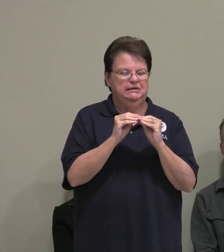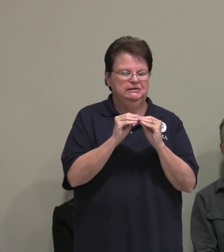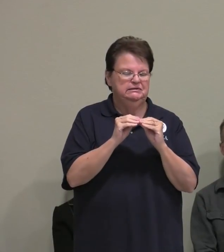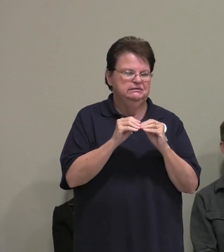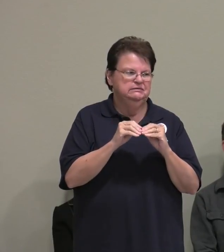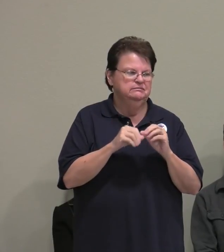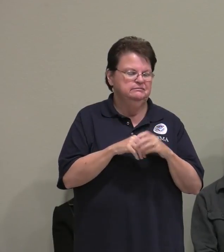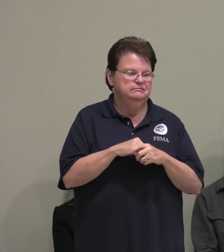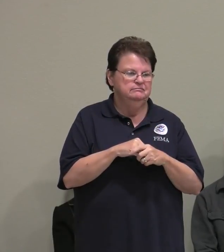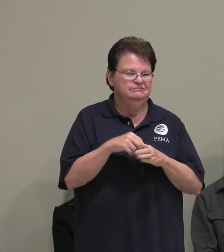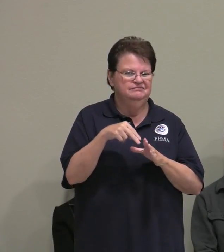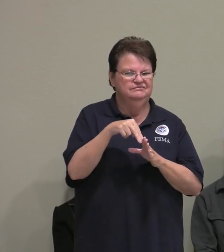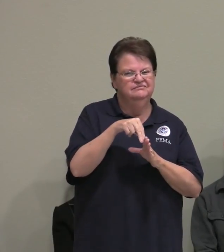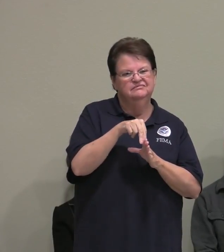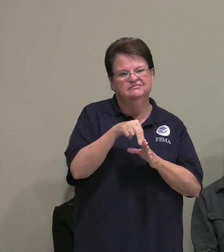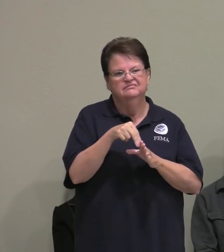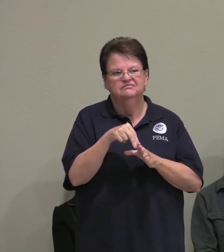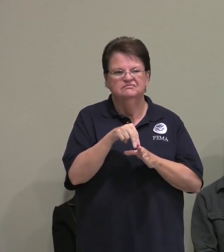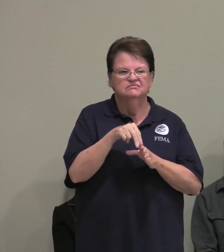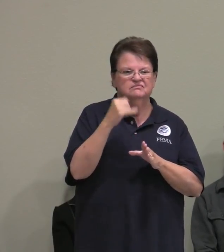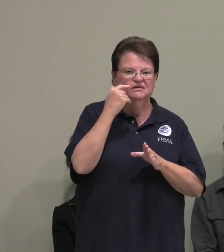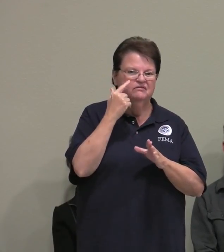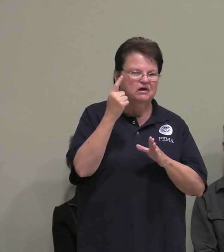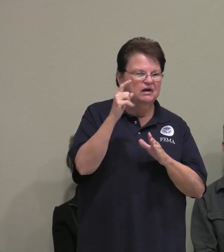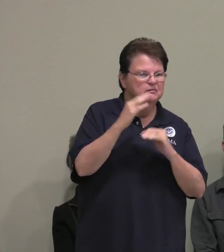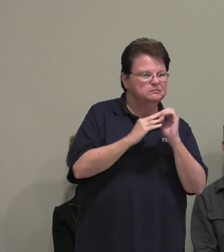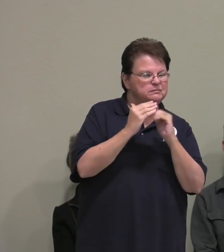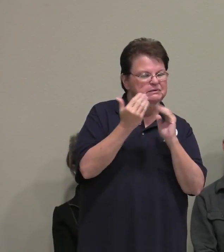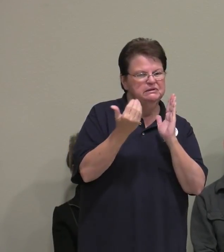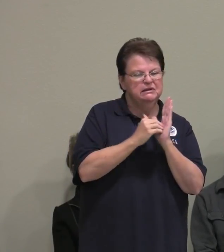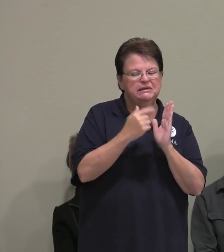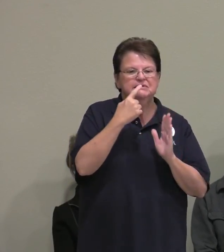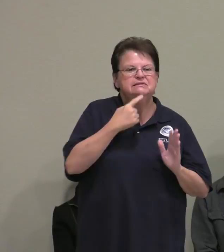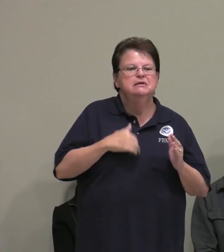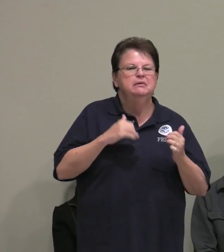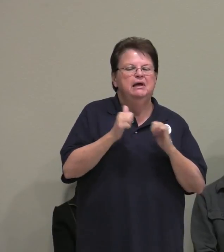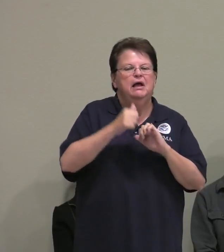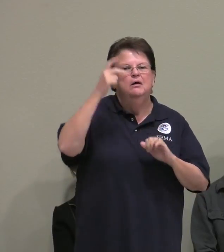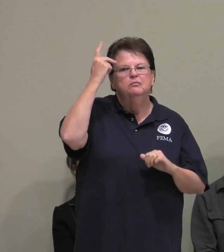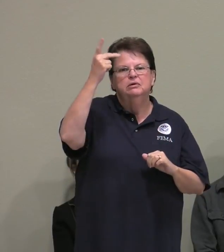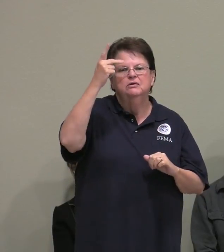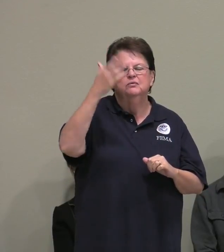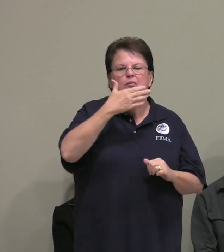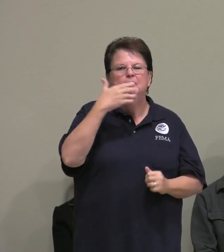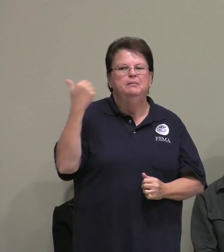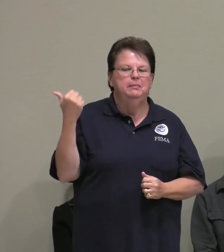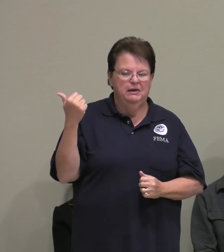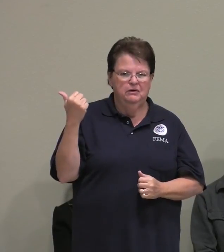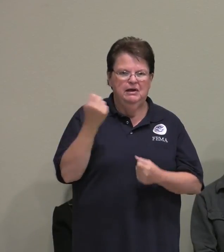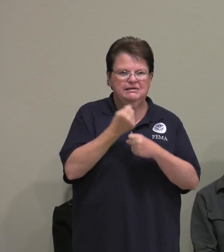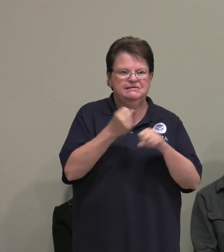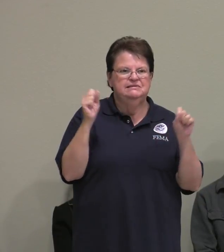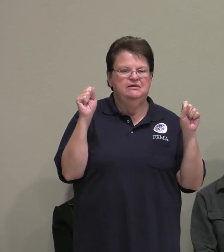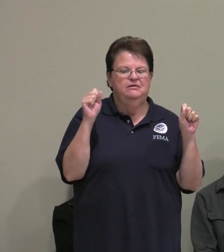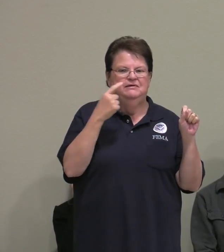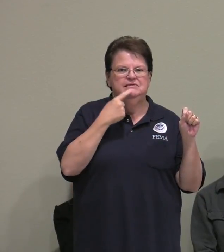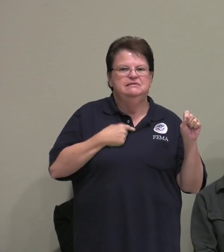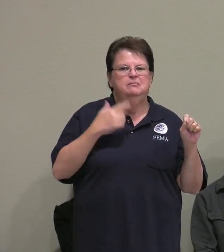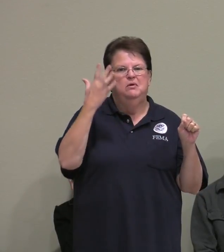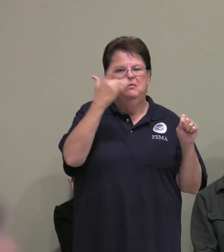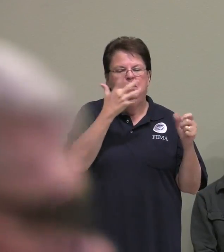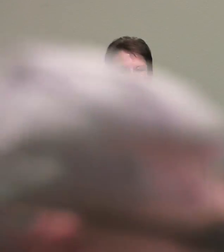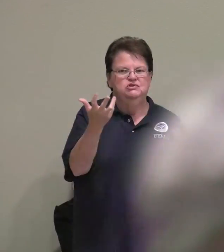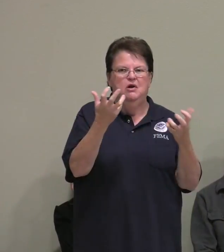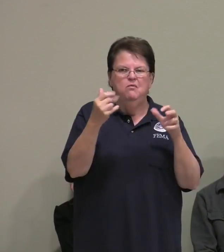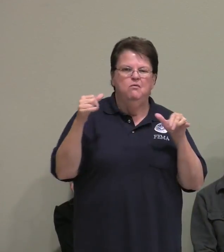I'm on the fence with regards to rebuilding. Please tell me how paradise will be better and safer. Tell me why I